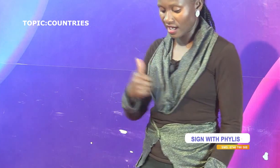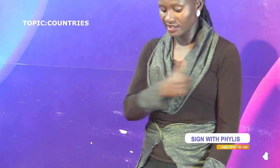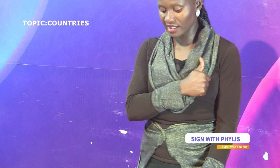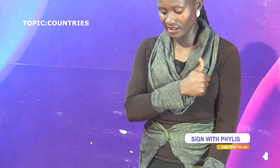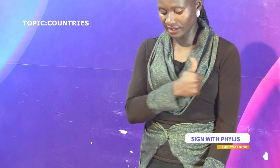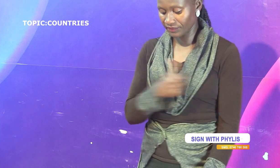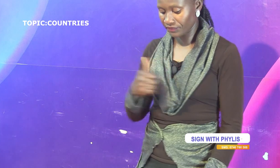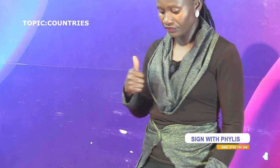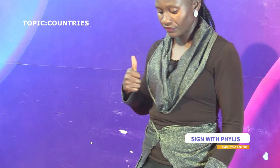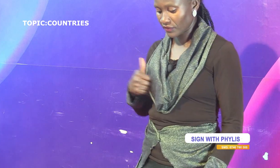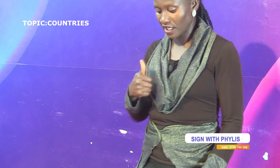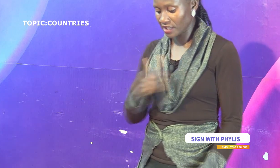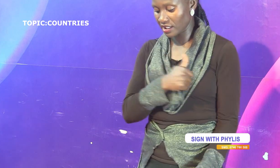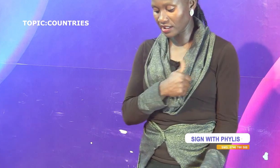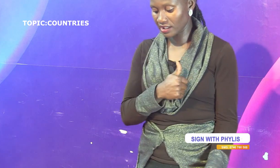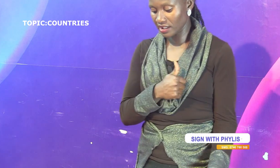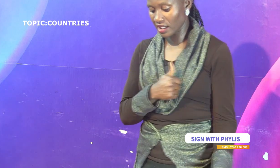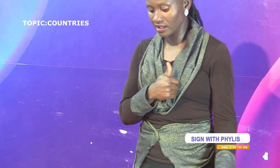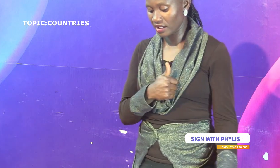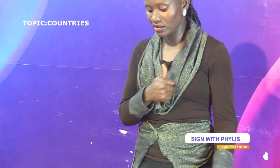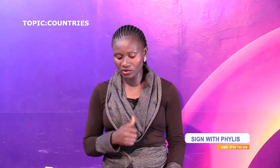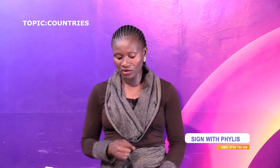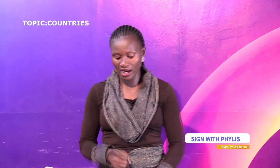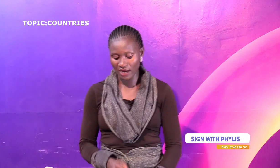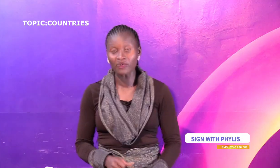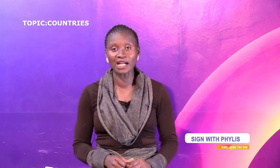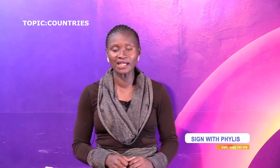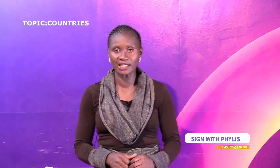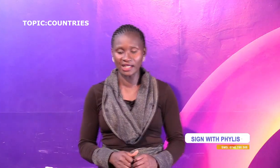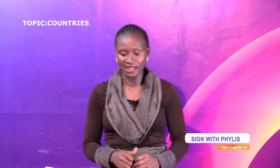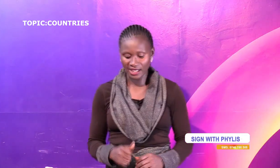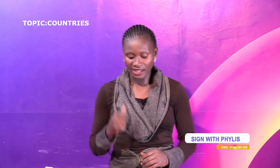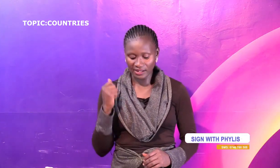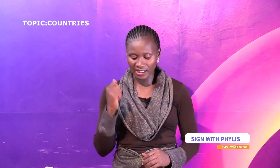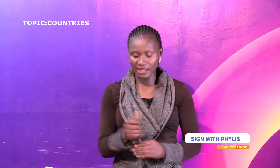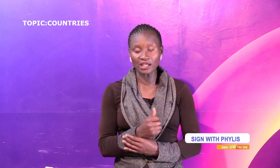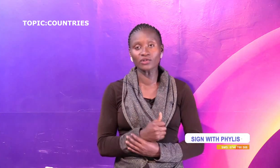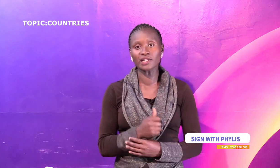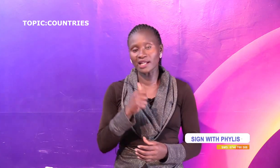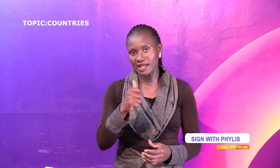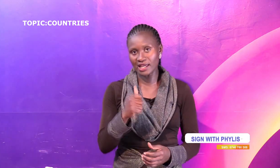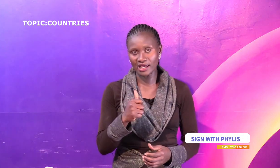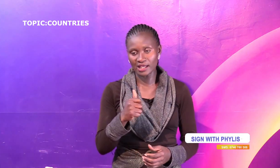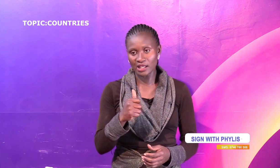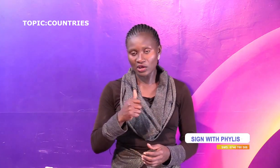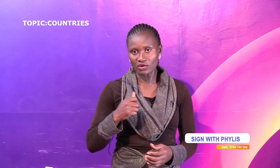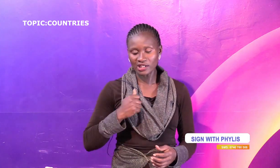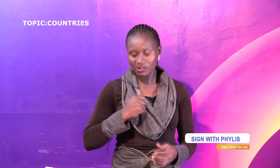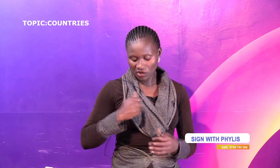Atlanta, Atlanta. And then also have Canada. Canada, using letter A, you're just making on your